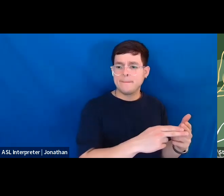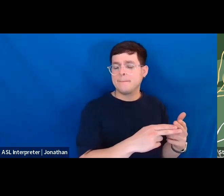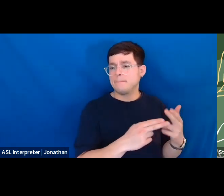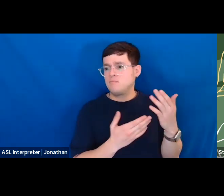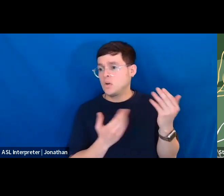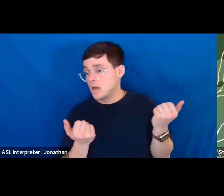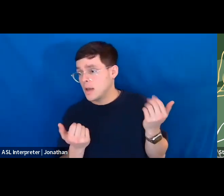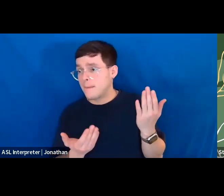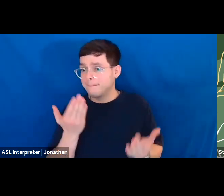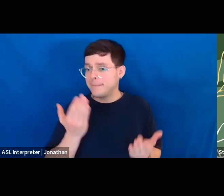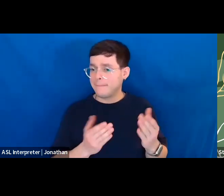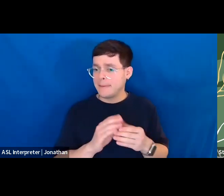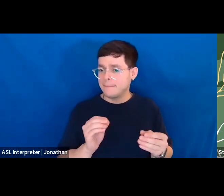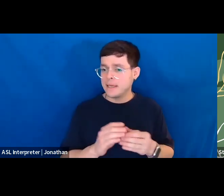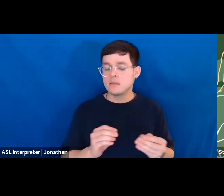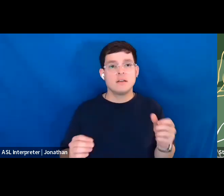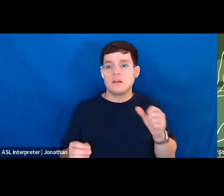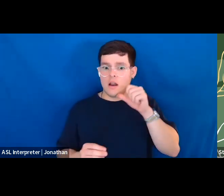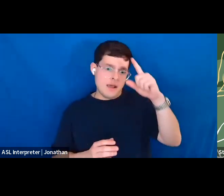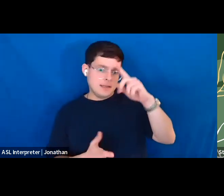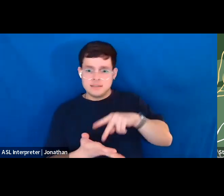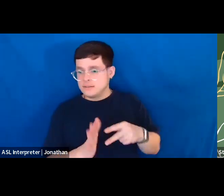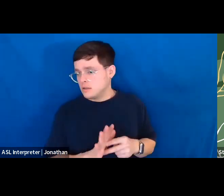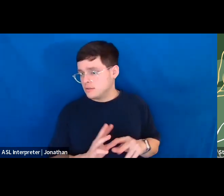forgotten to mention, not intentionally, of course.